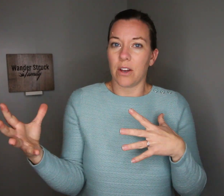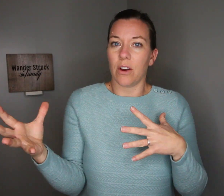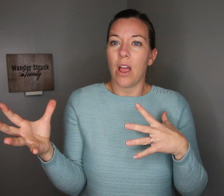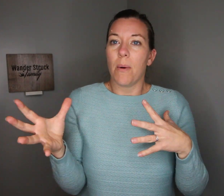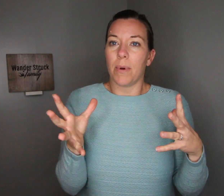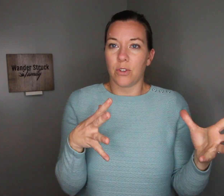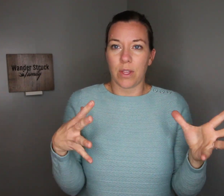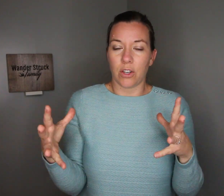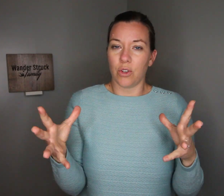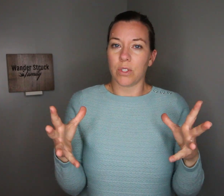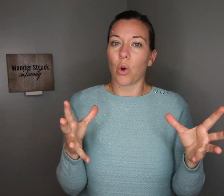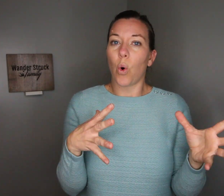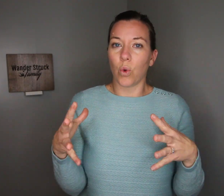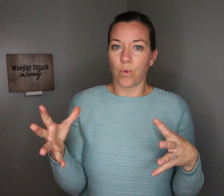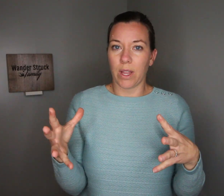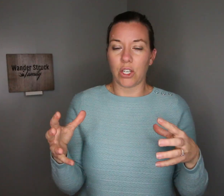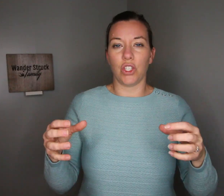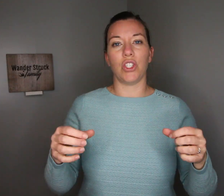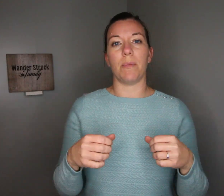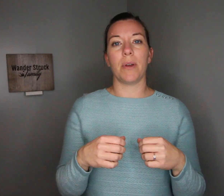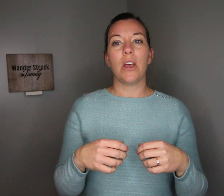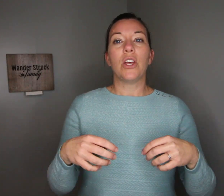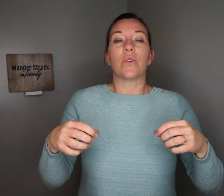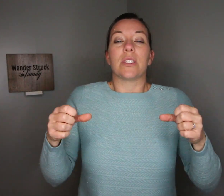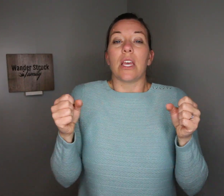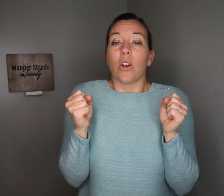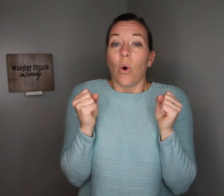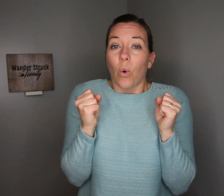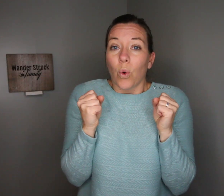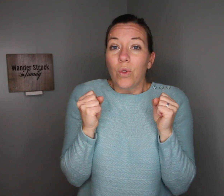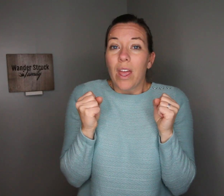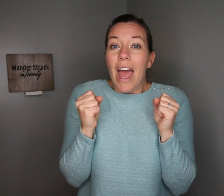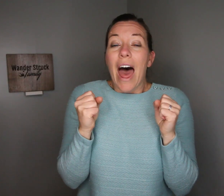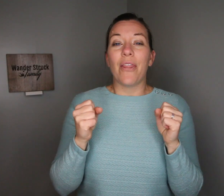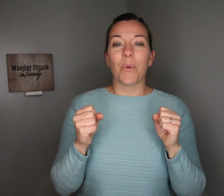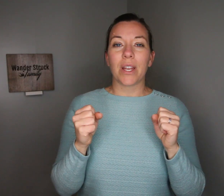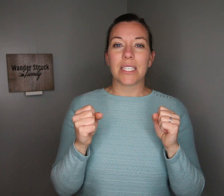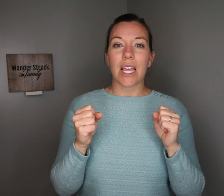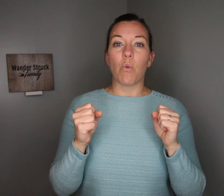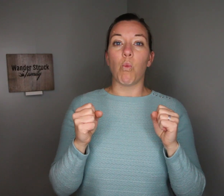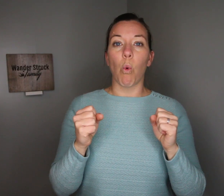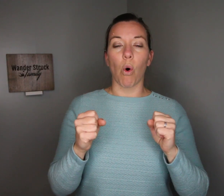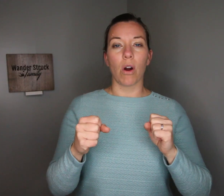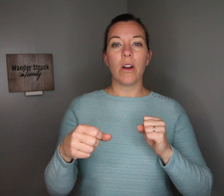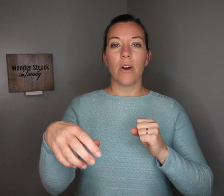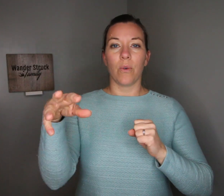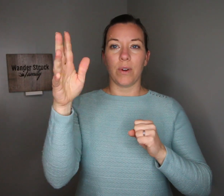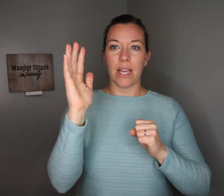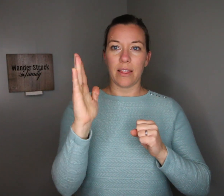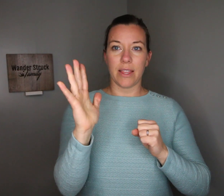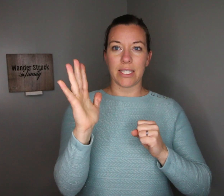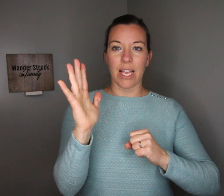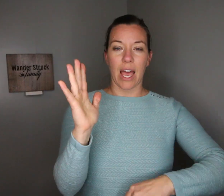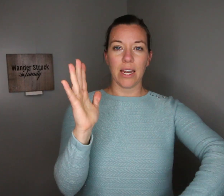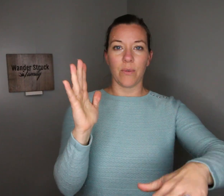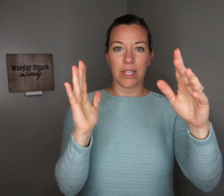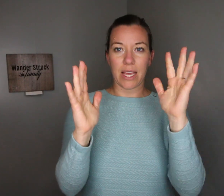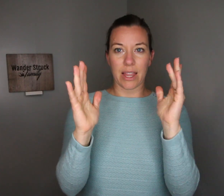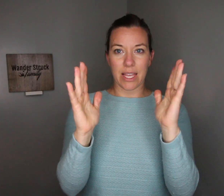atmosphere between the two. It was a cold relationship. So we're going to say cold, and then we're going to say war, where we take this side and we take this